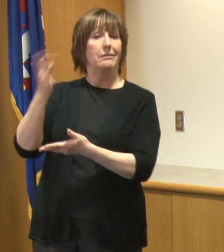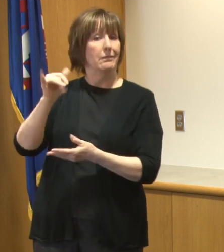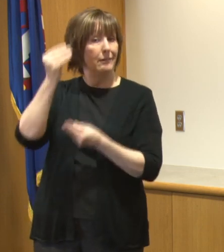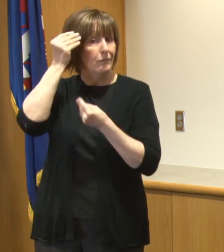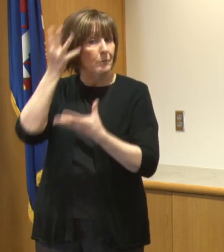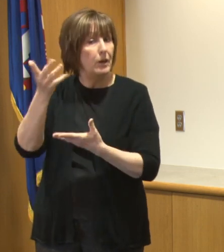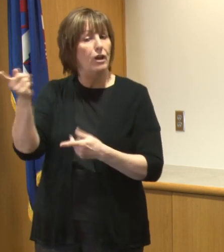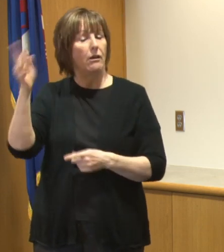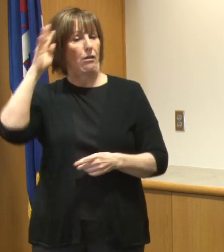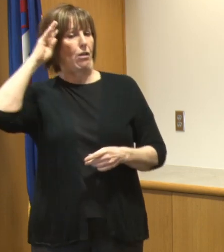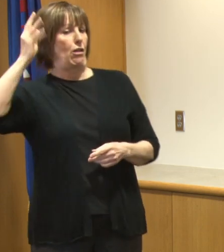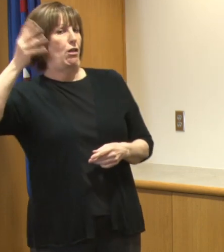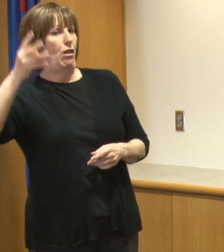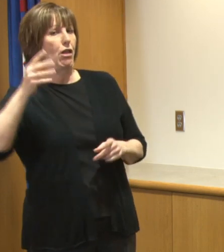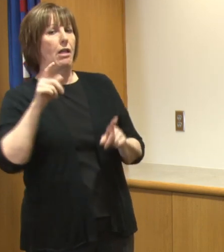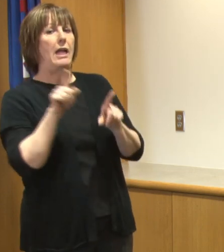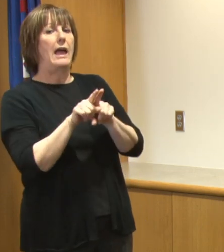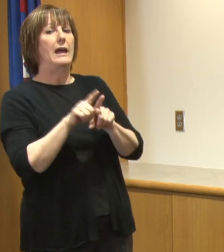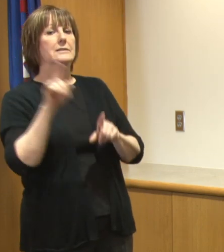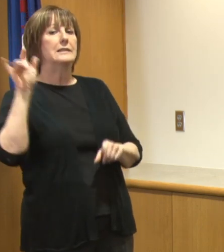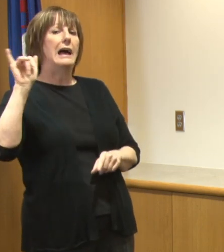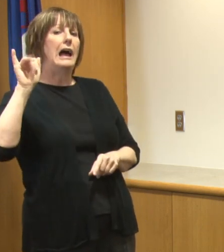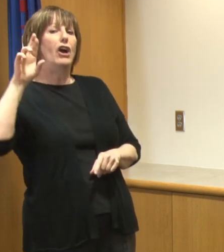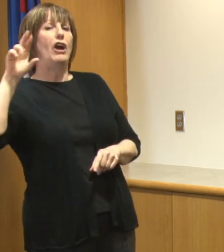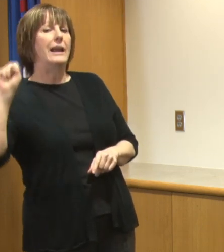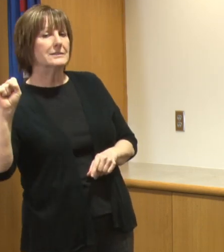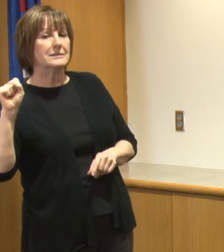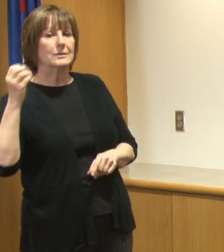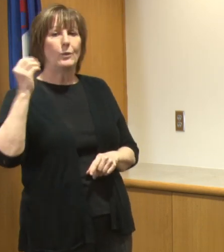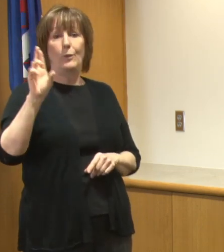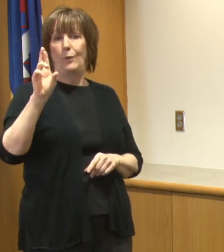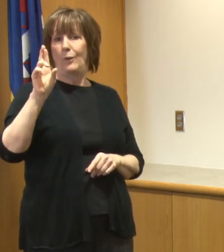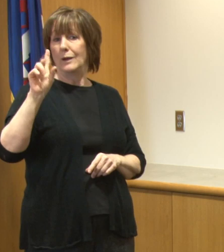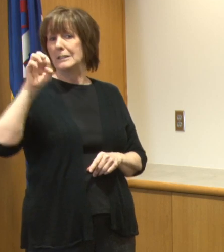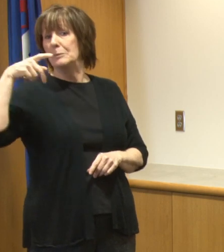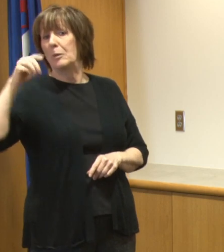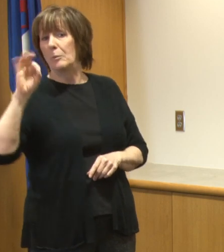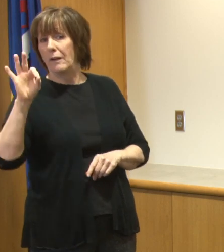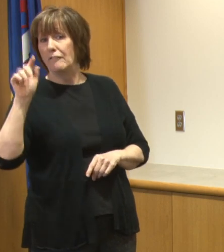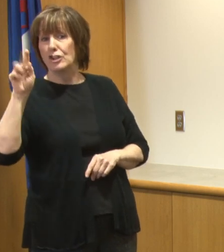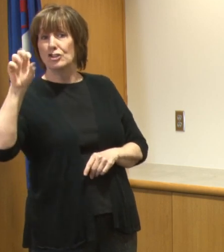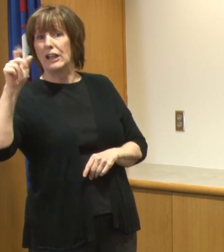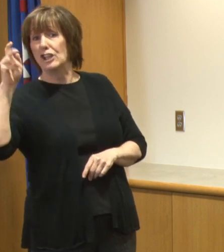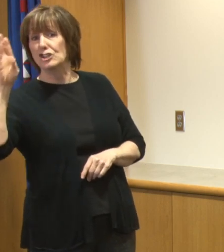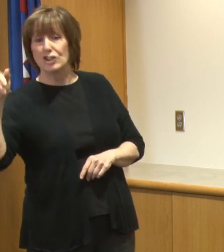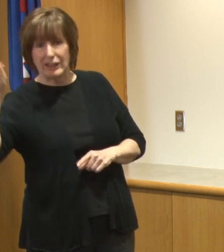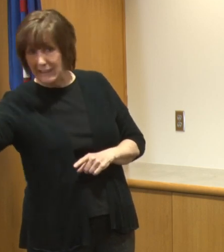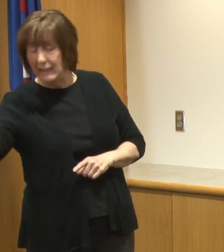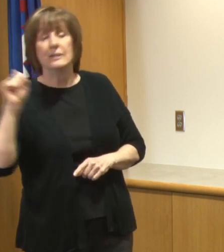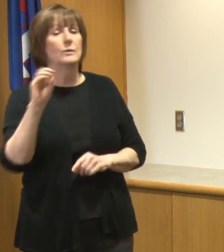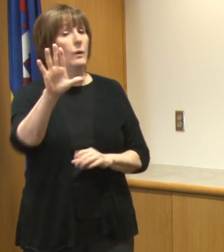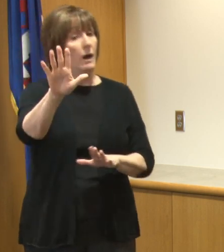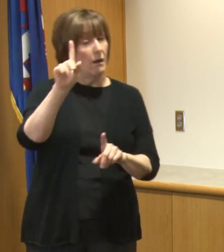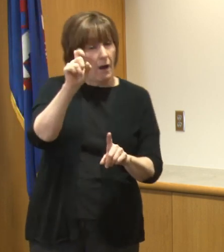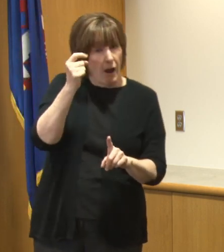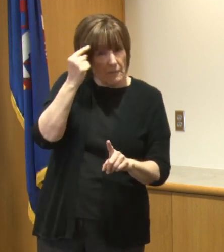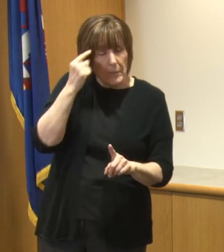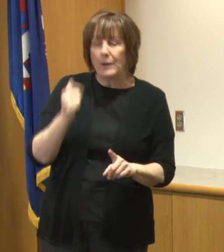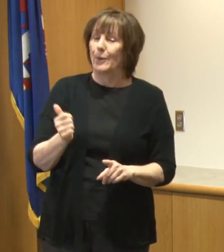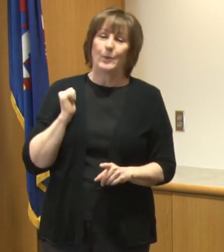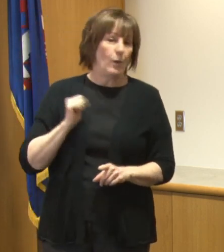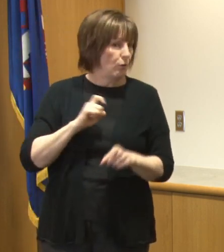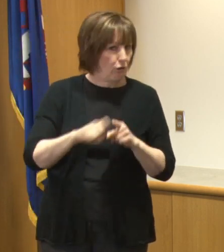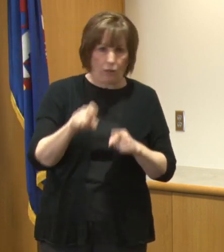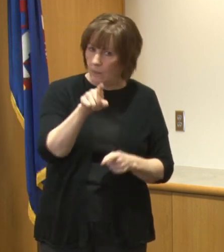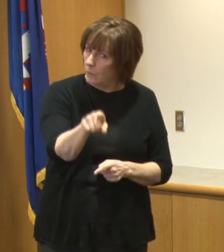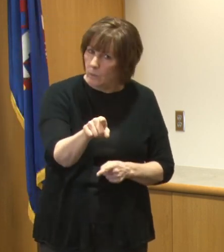to pretend to be somebody that they're not. So the tip-off to the rip-off here is that the government is not going to call